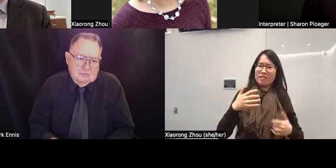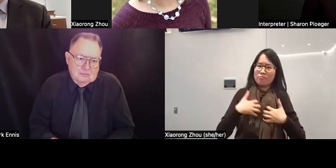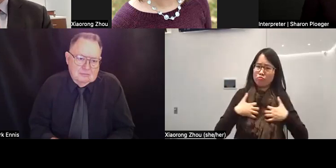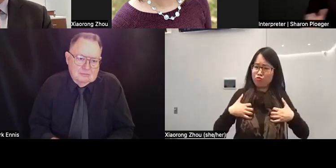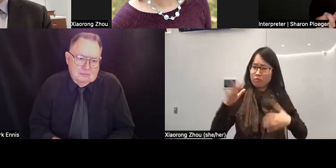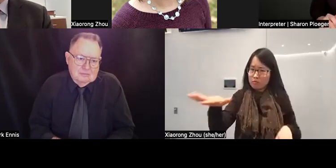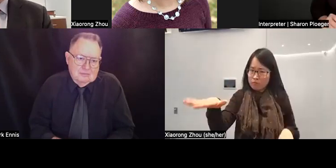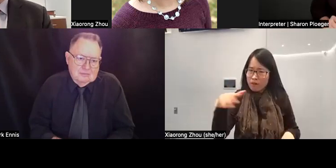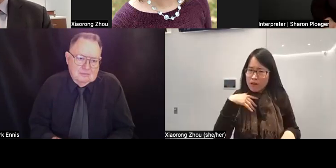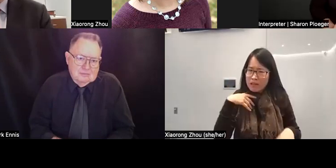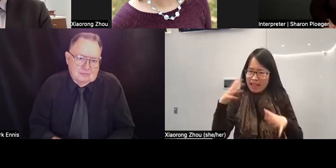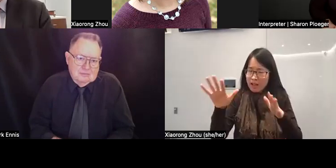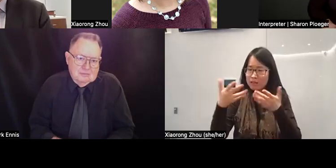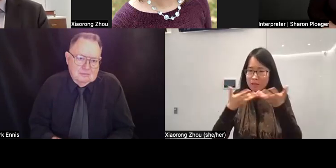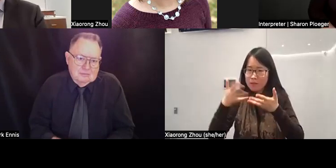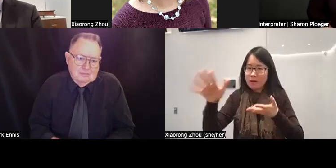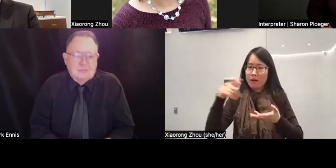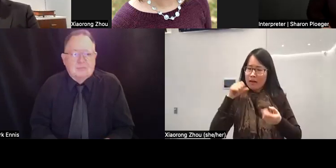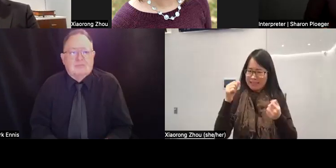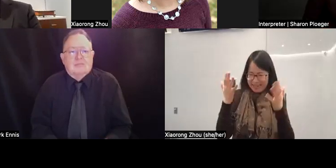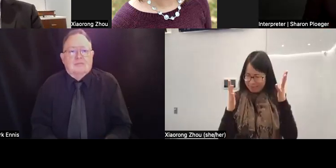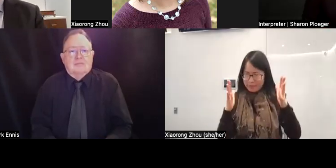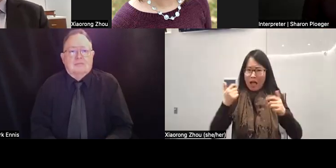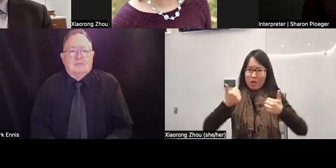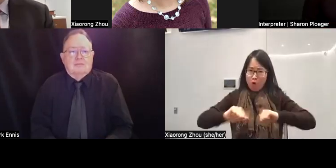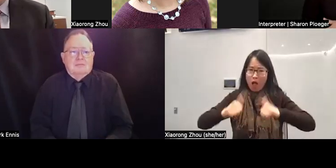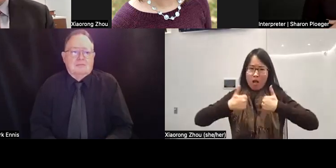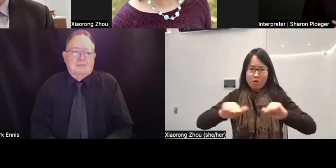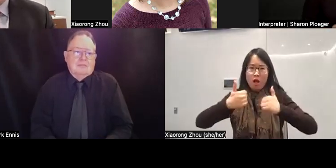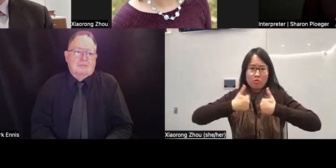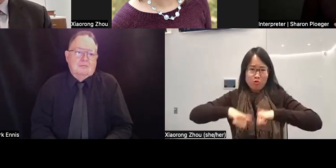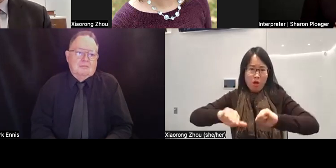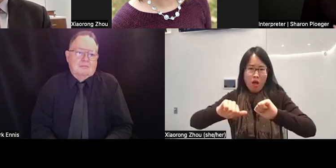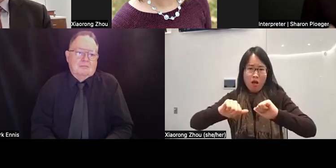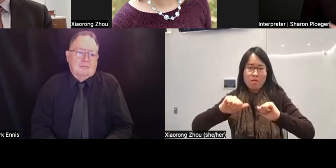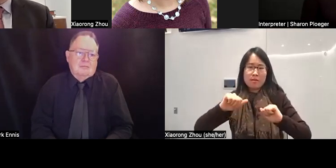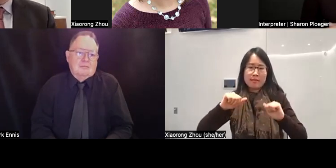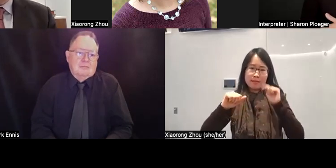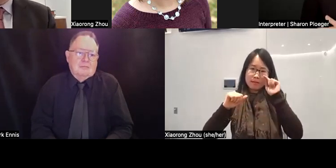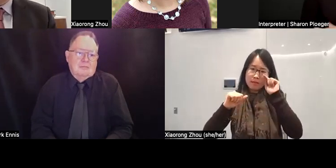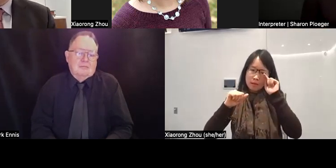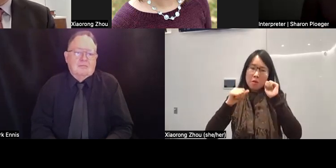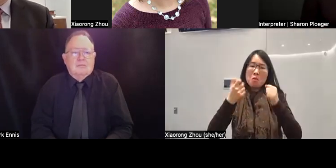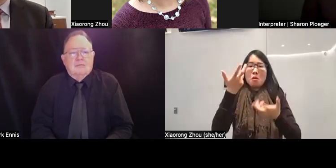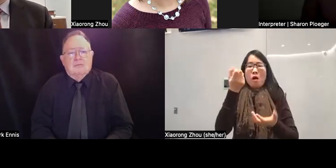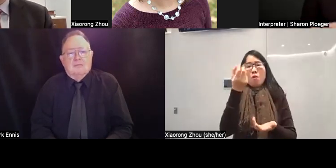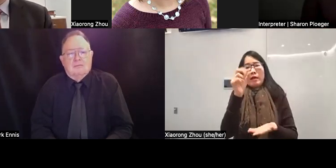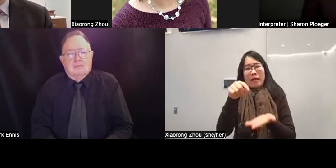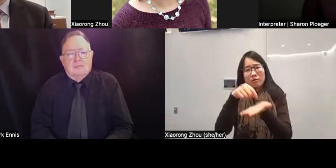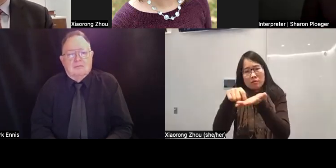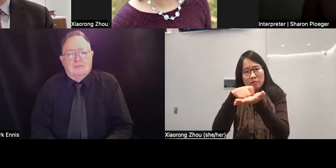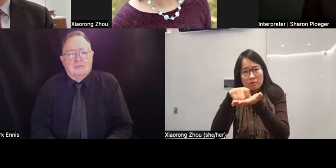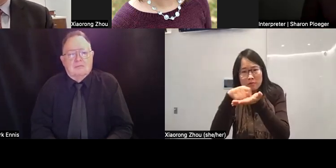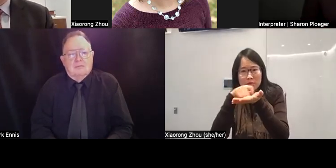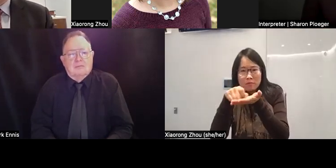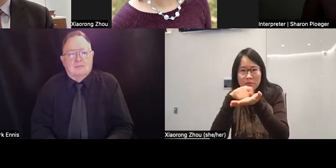Hearing people are like, oh, a deaf person, I don't know what to do with that. What do I do? But instead, you know, making an effort, trying